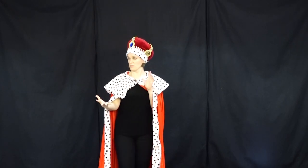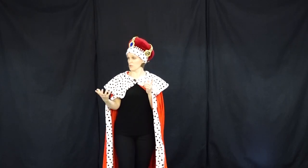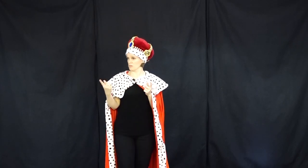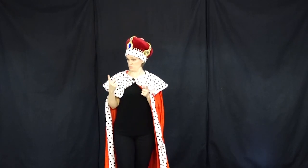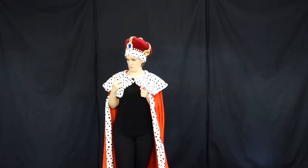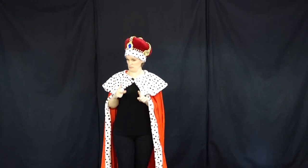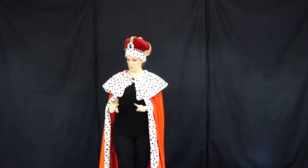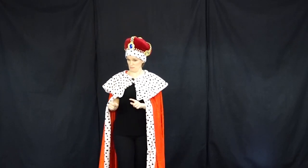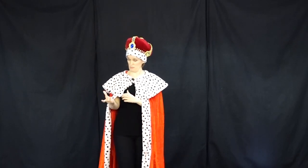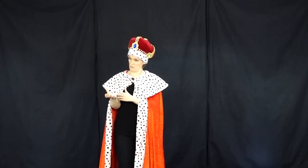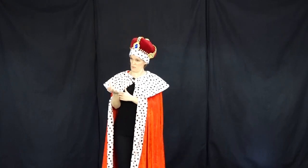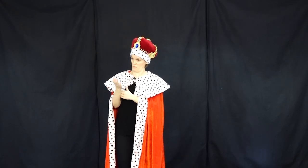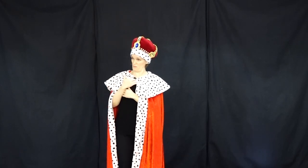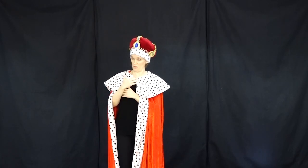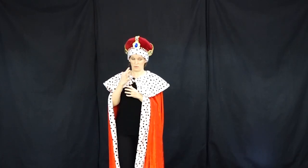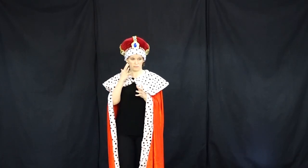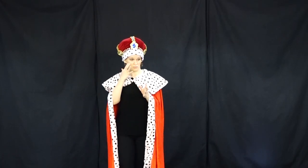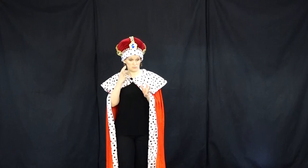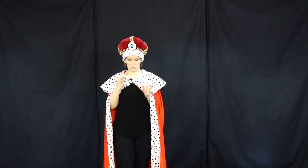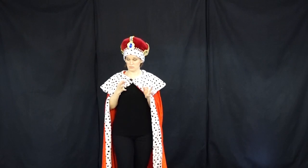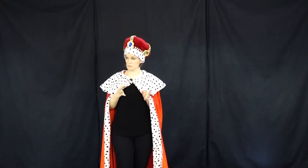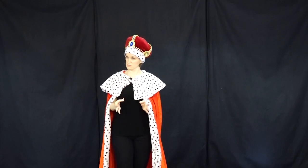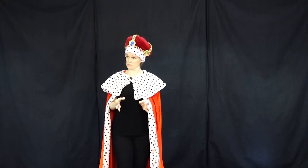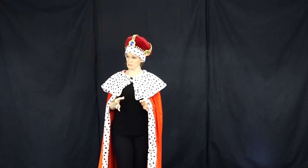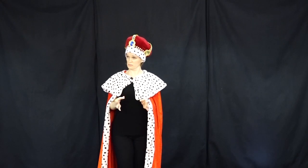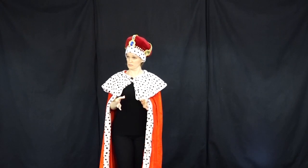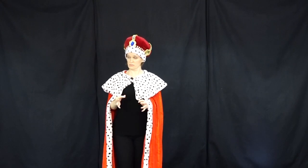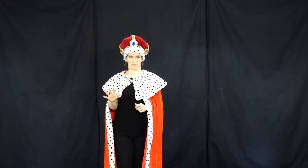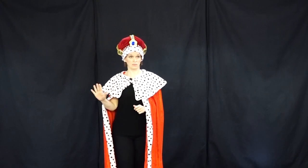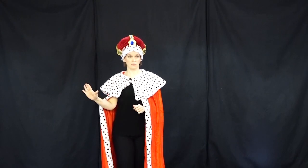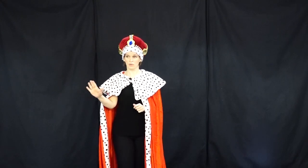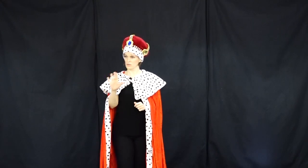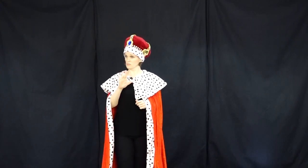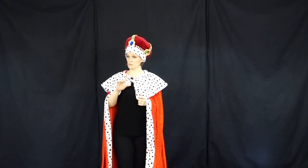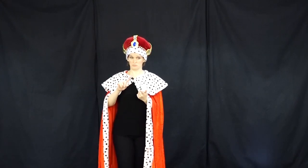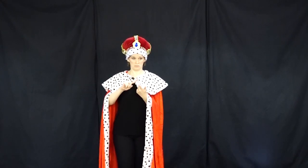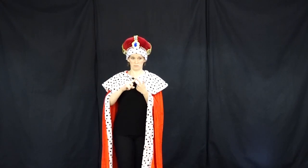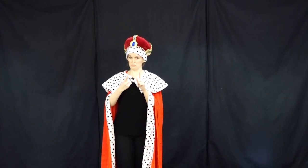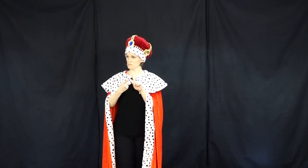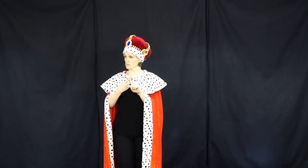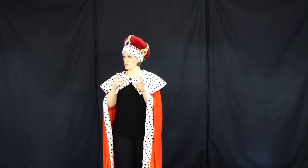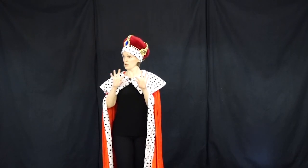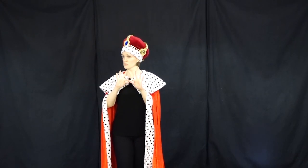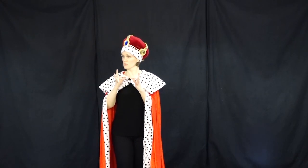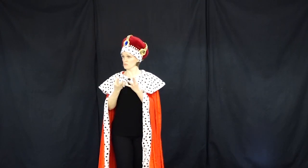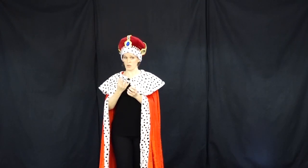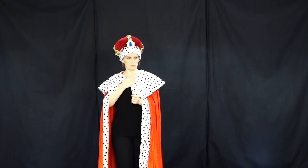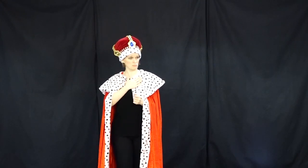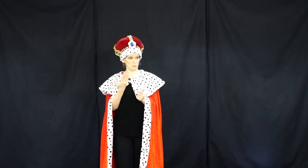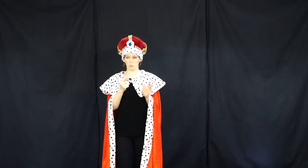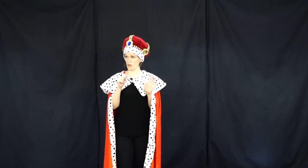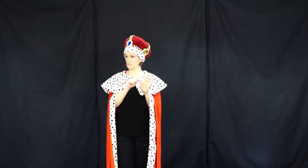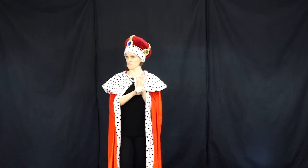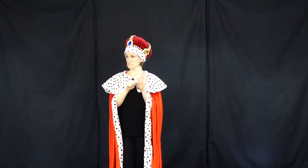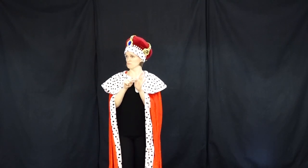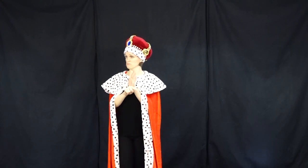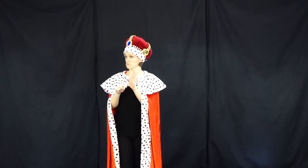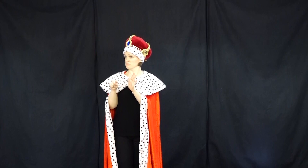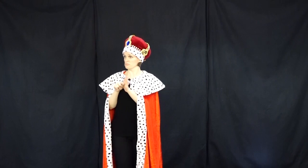when push comes to shove, I will kill your friends and family